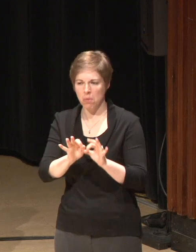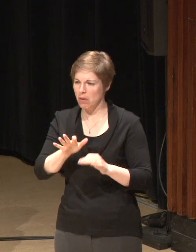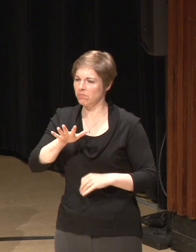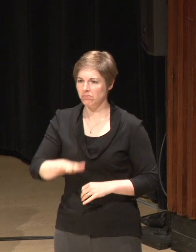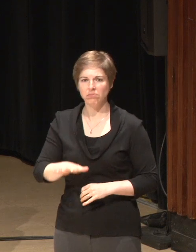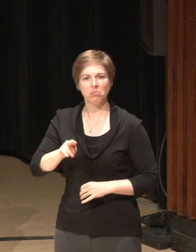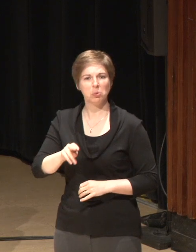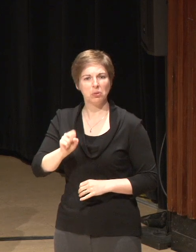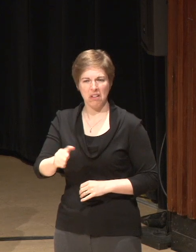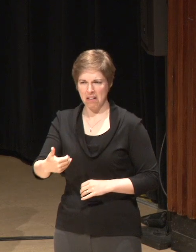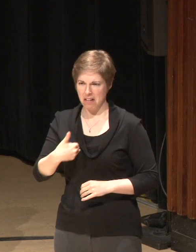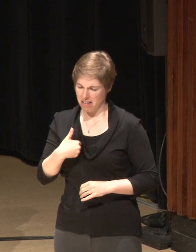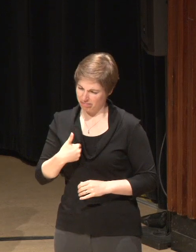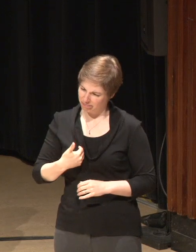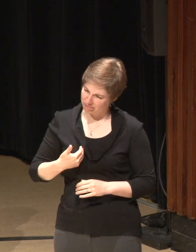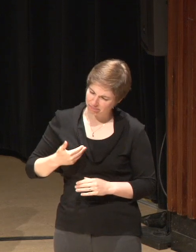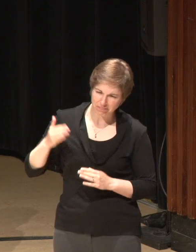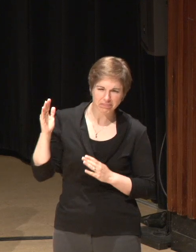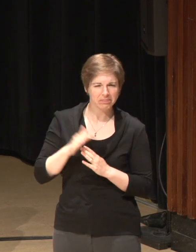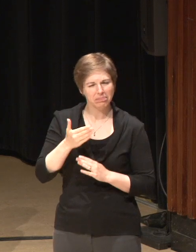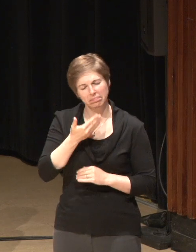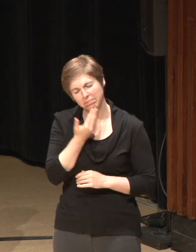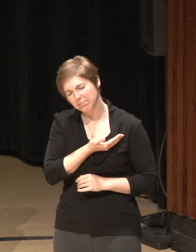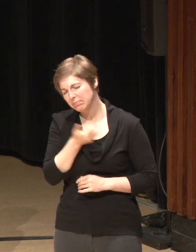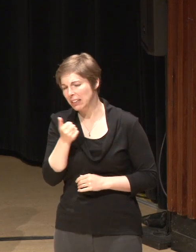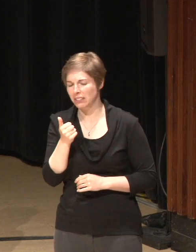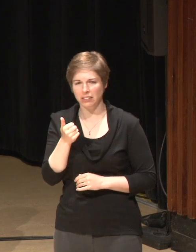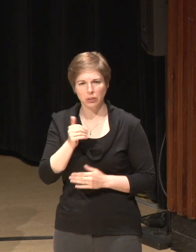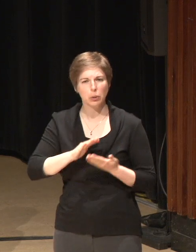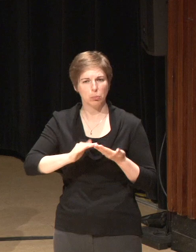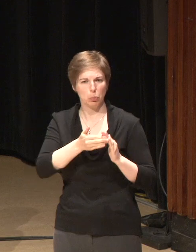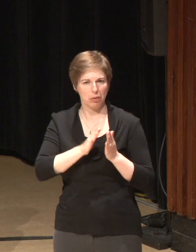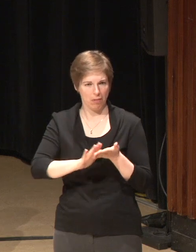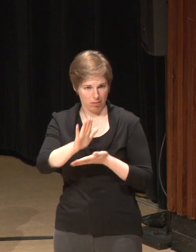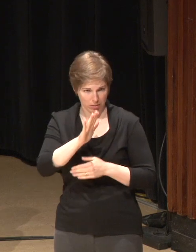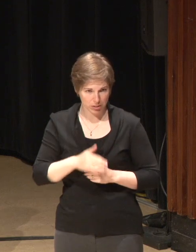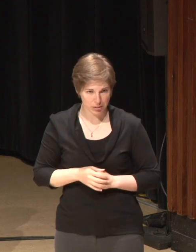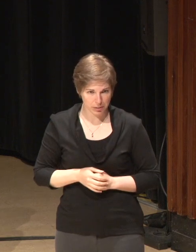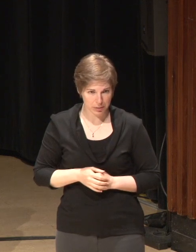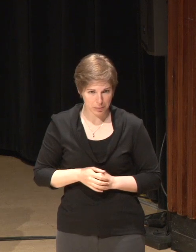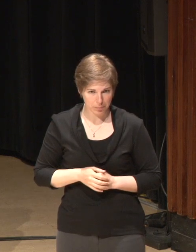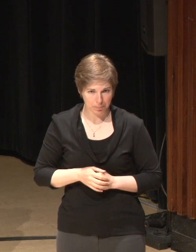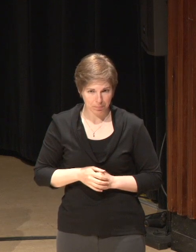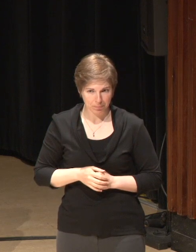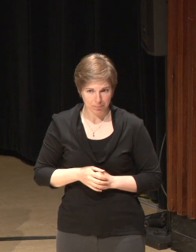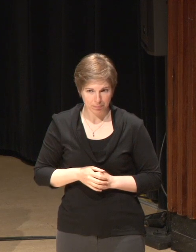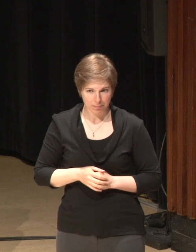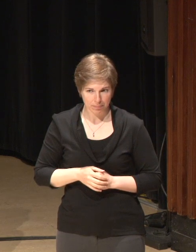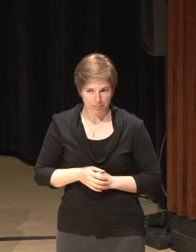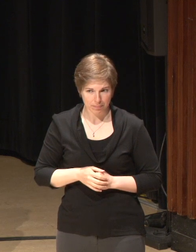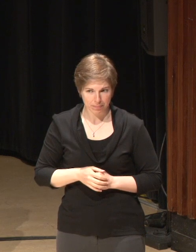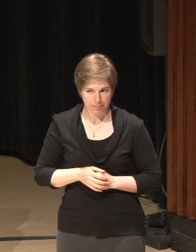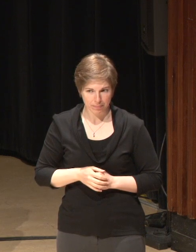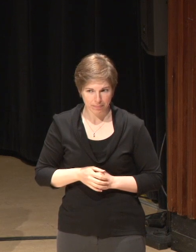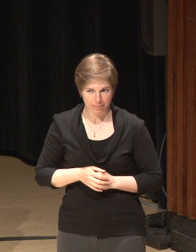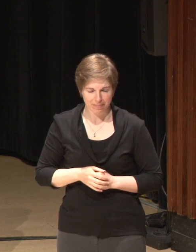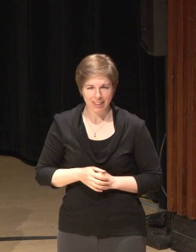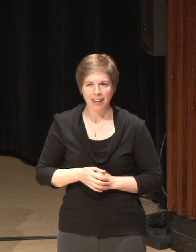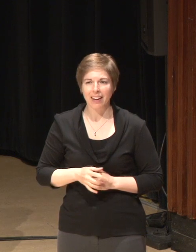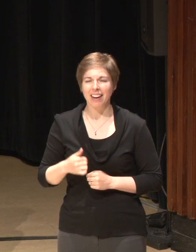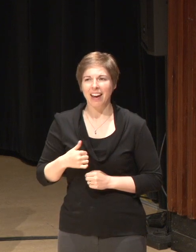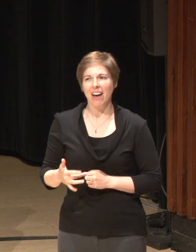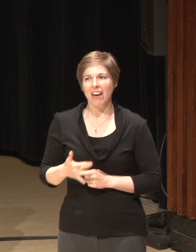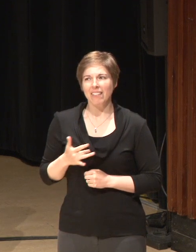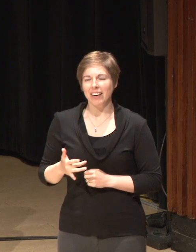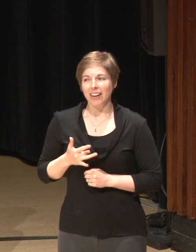I'm sure that it's accurate to say that all the universities in Nova Scotia were not wildly keen